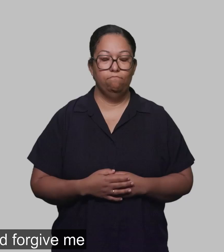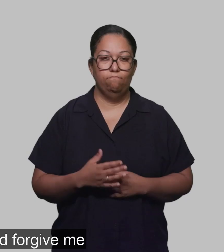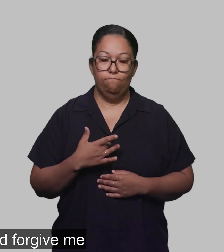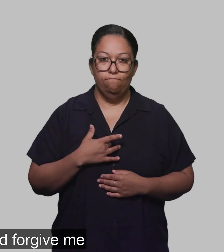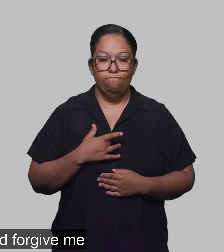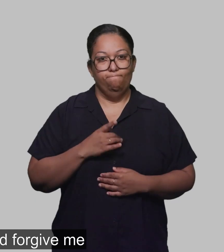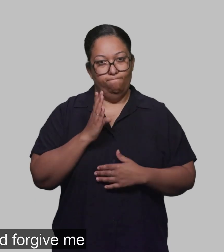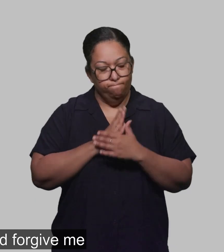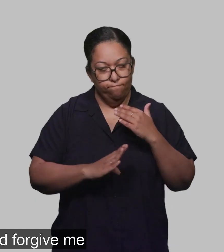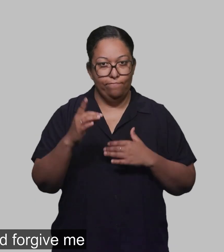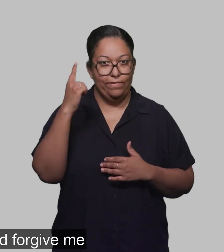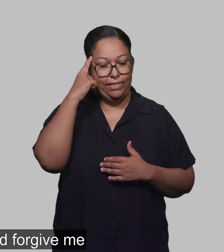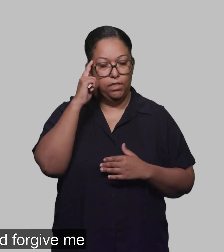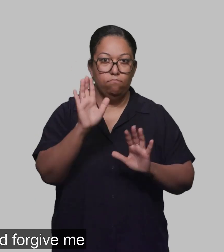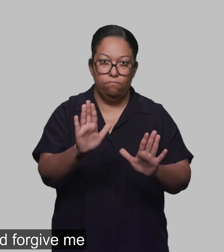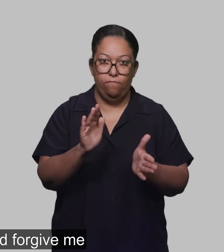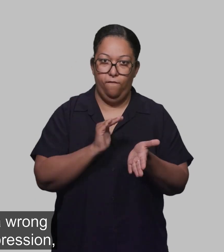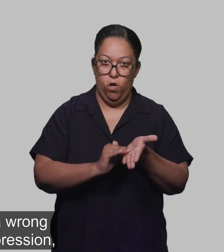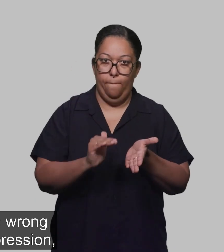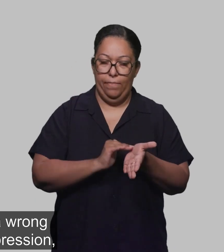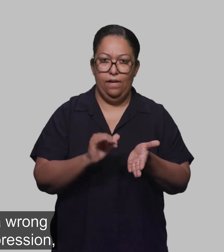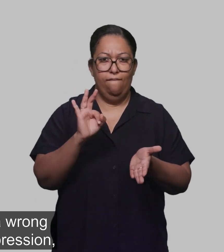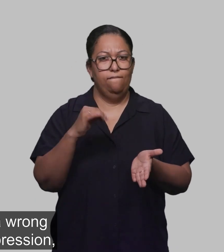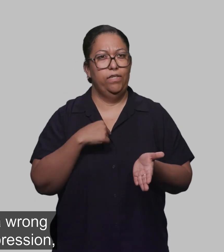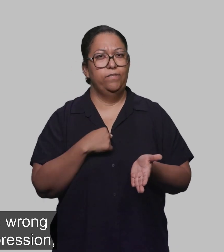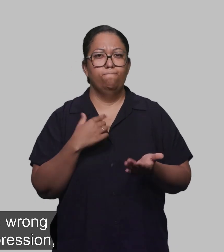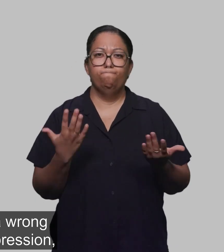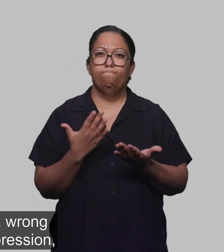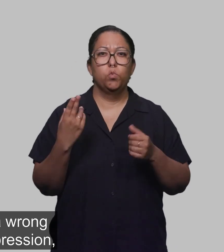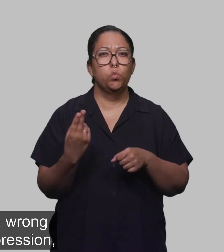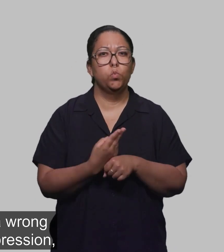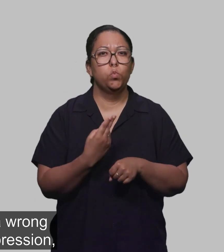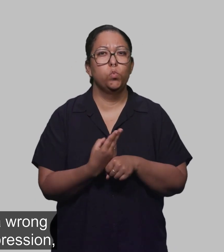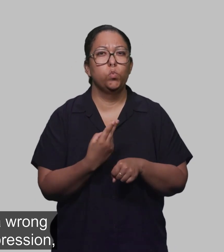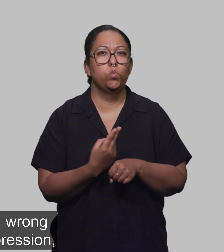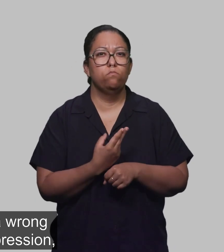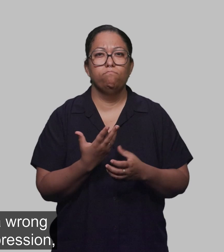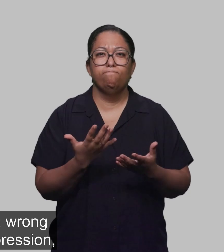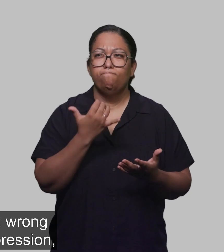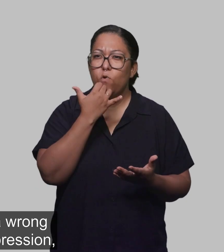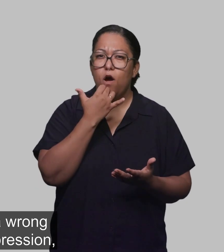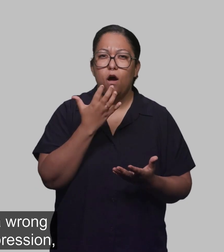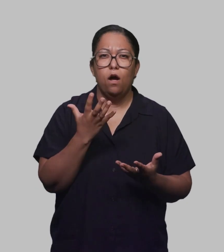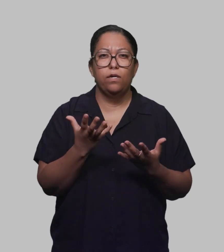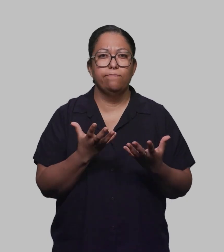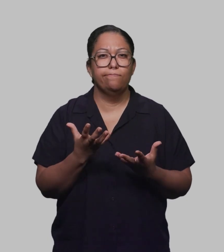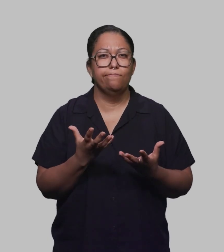I humbly think, and forgive me if I'm using a wrong phrase or